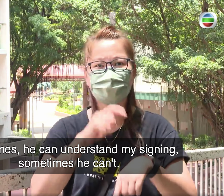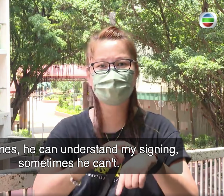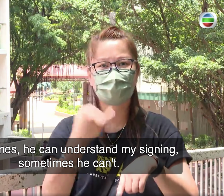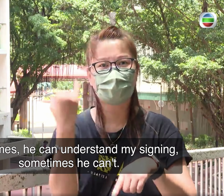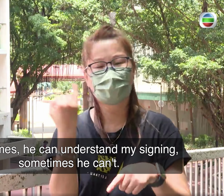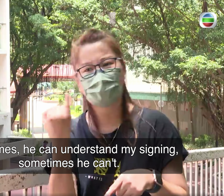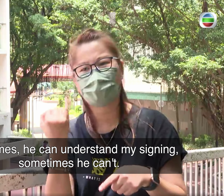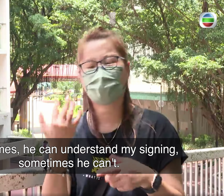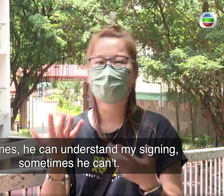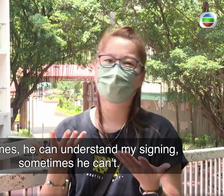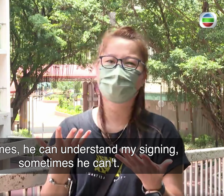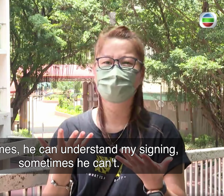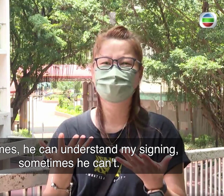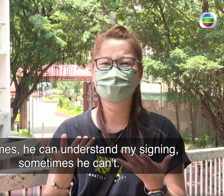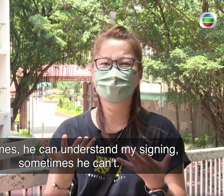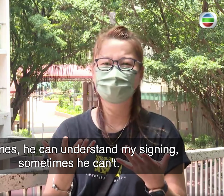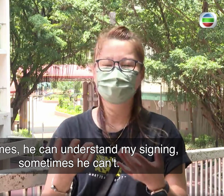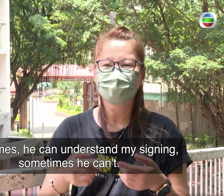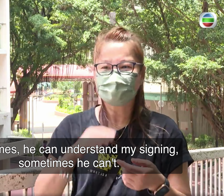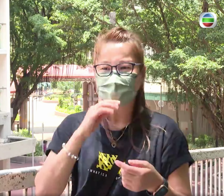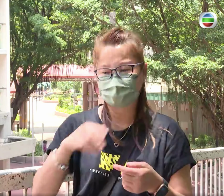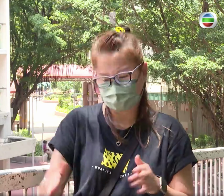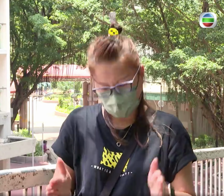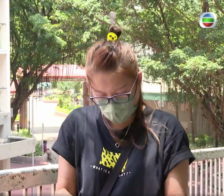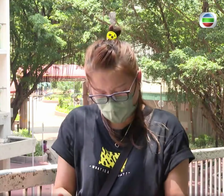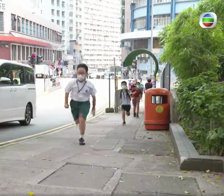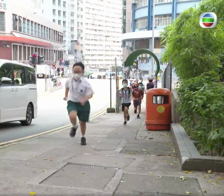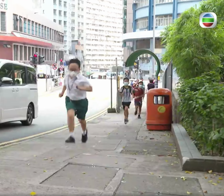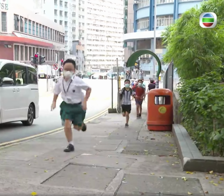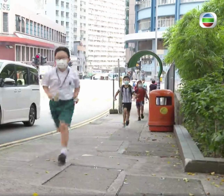Sometimes he can understand my signing, sometimes he can't.